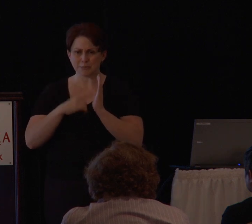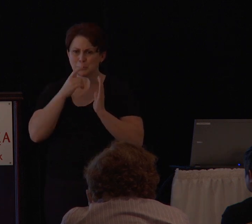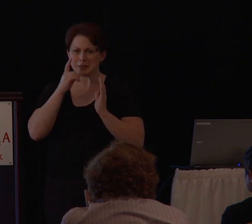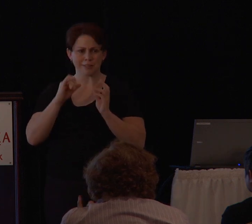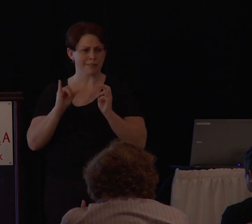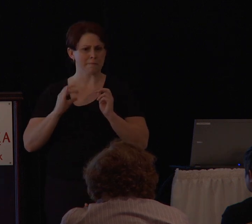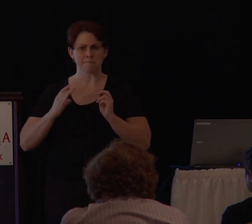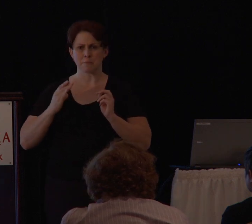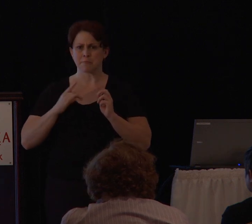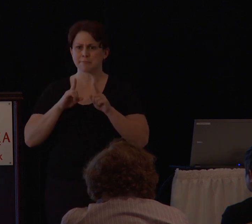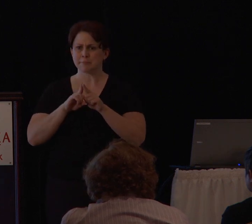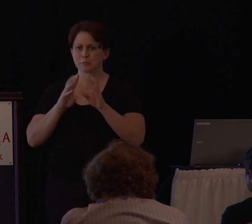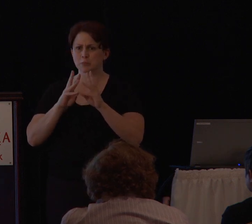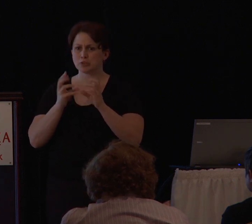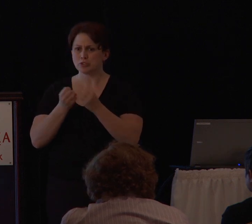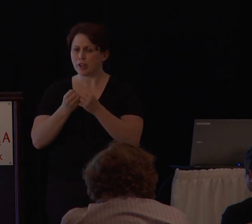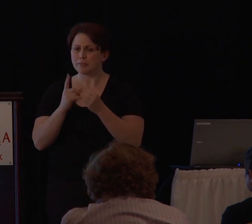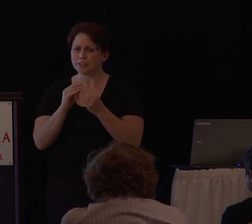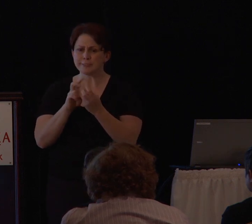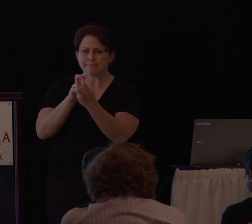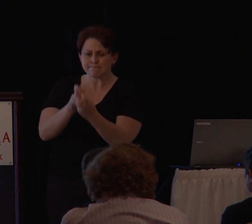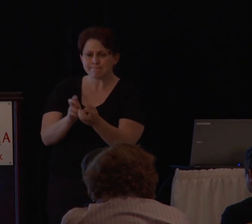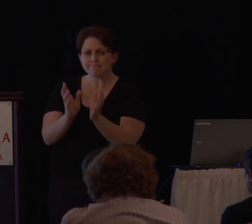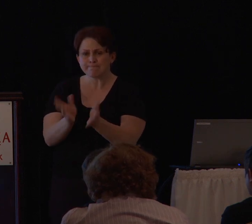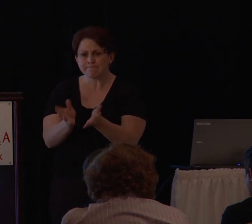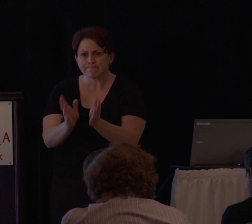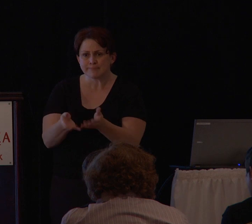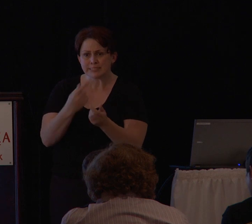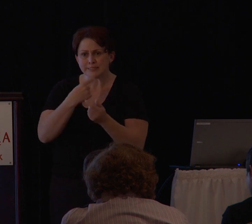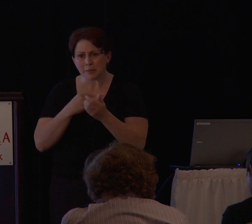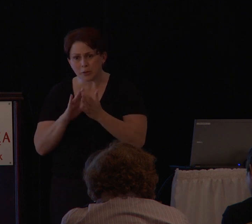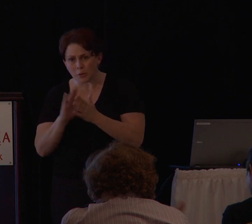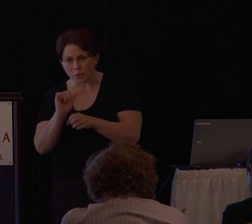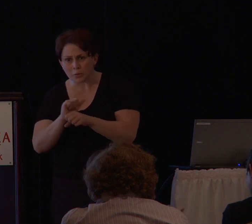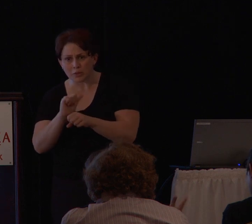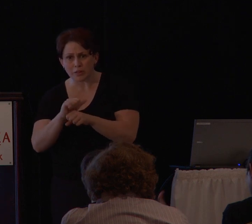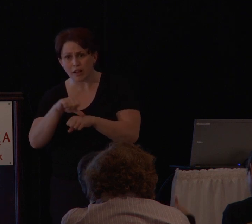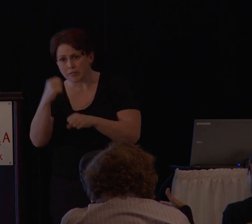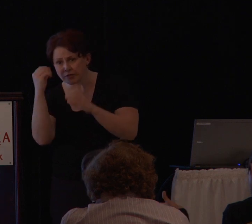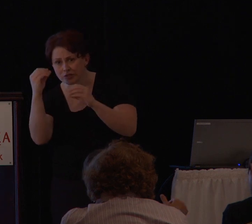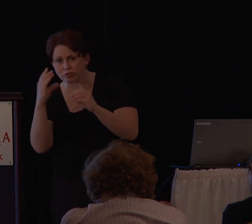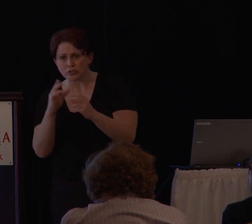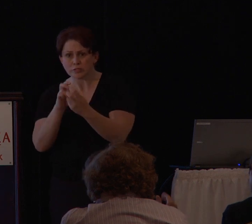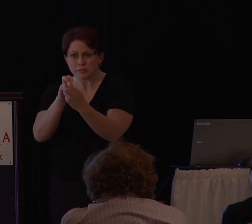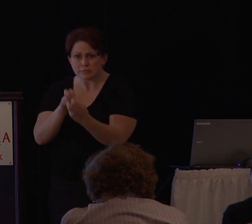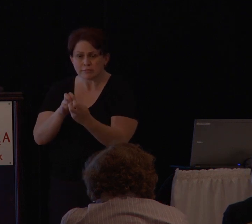informally, just by chatting best practices with other teachers.